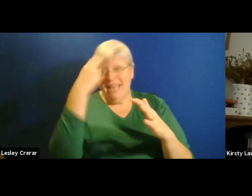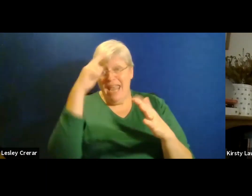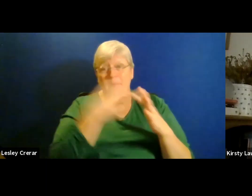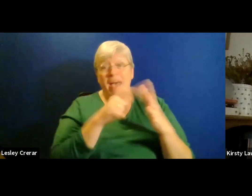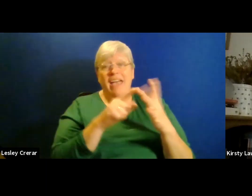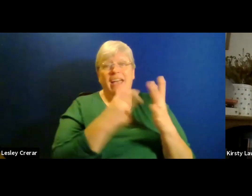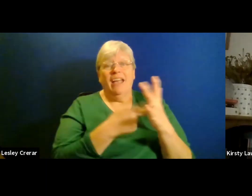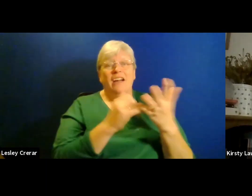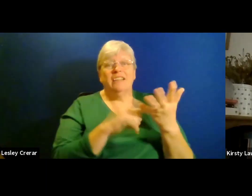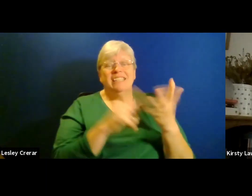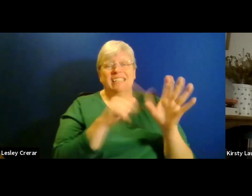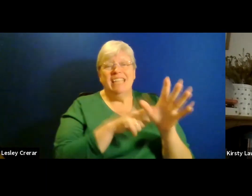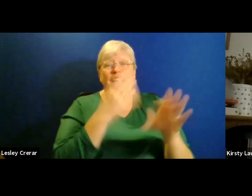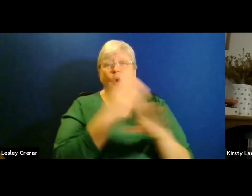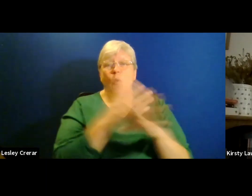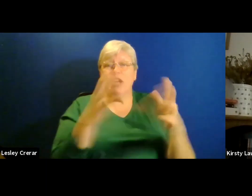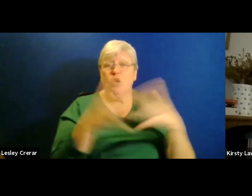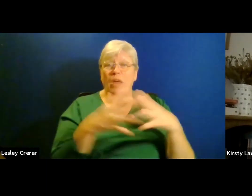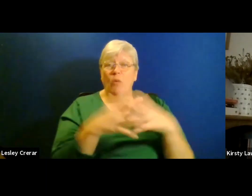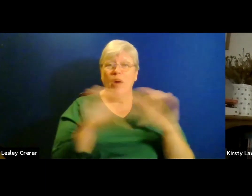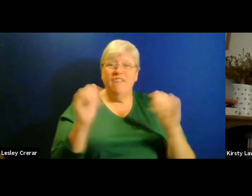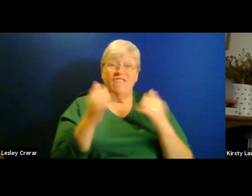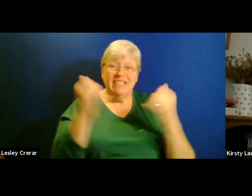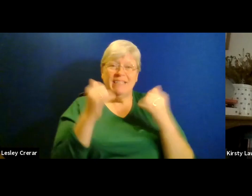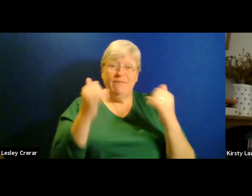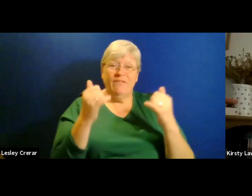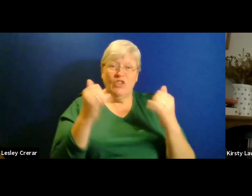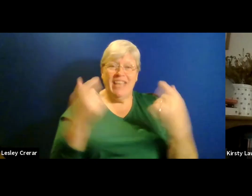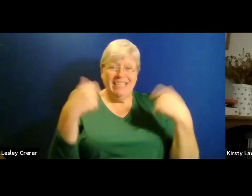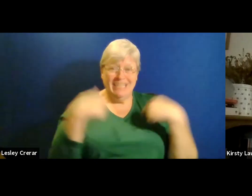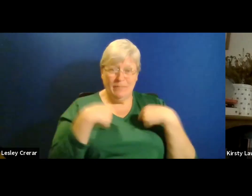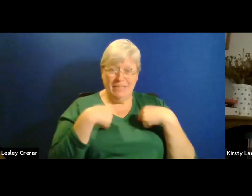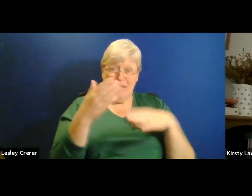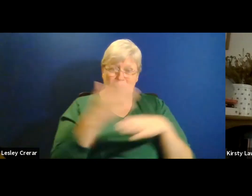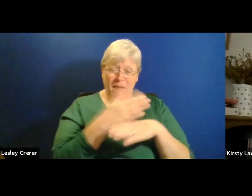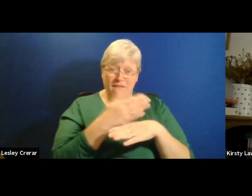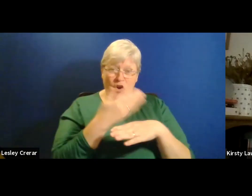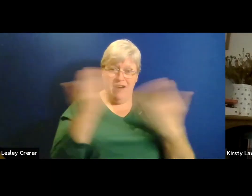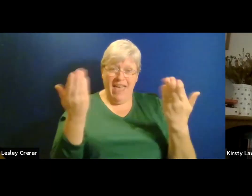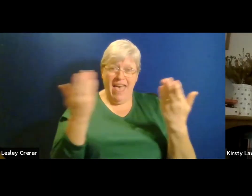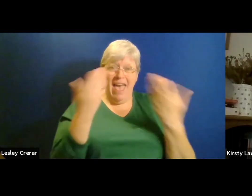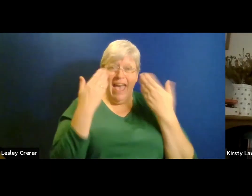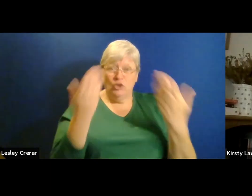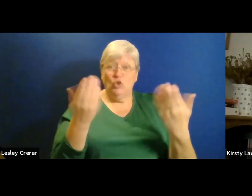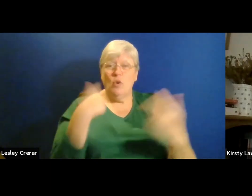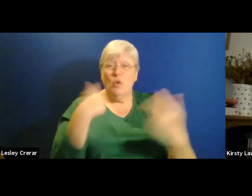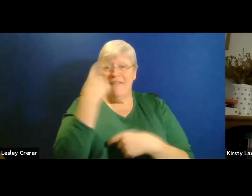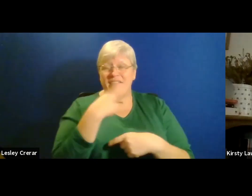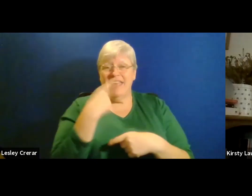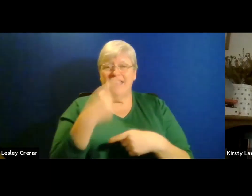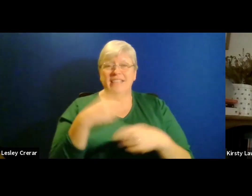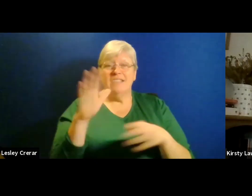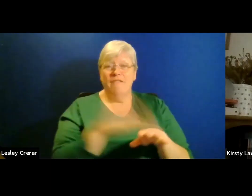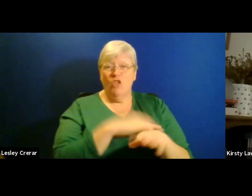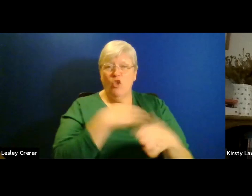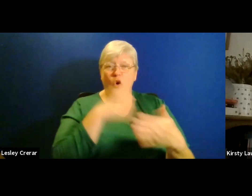am working on the WayWORD Festival, that's who I am before I showed my face. But we have a long list of